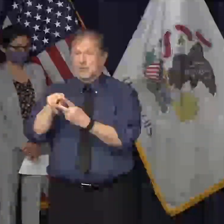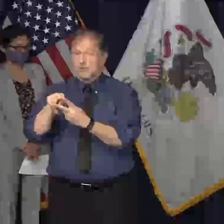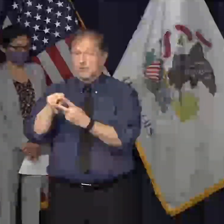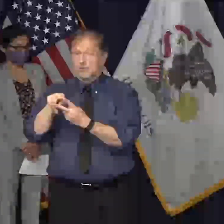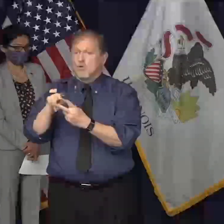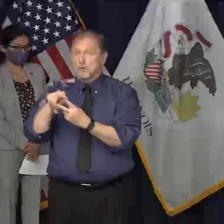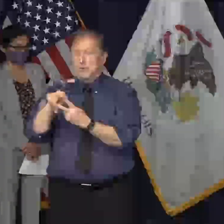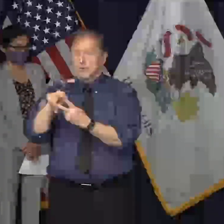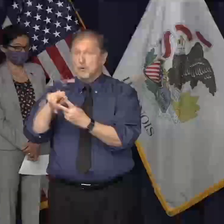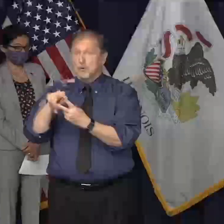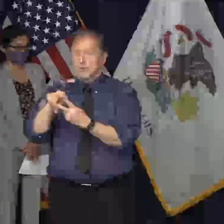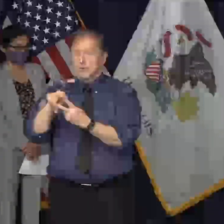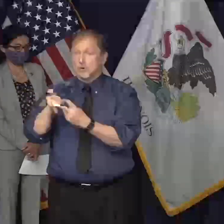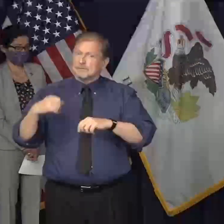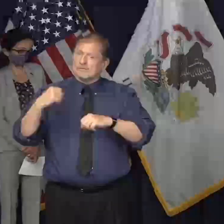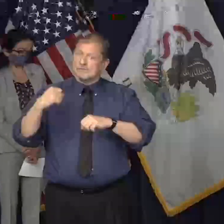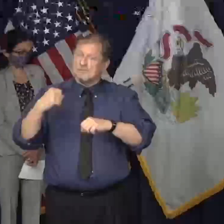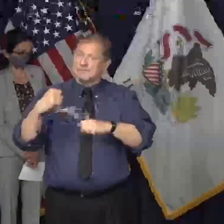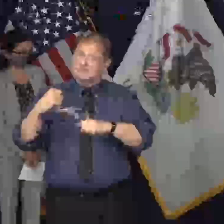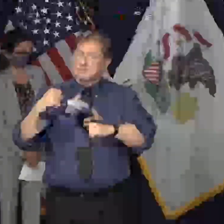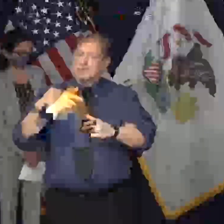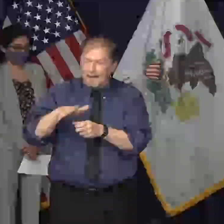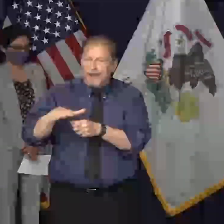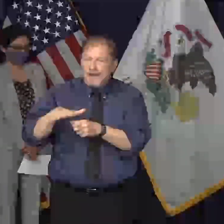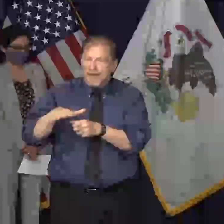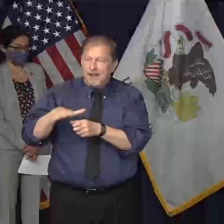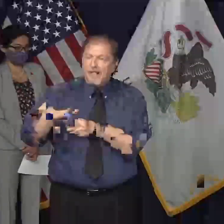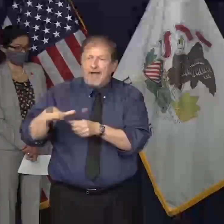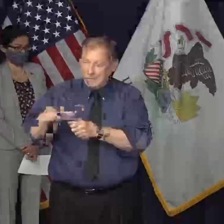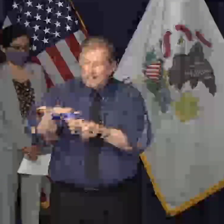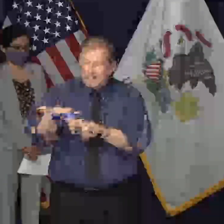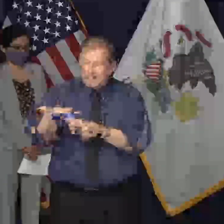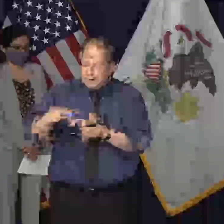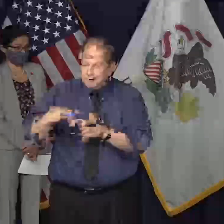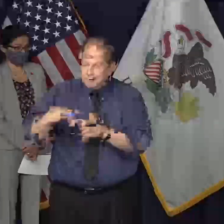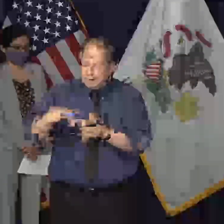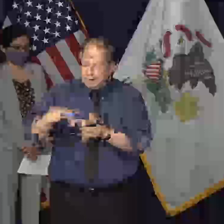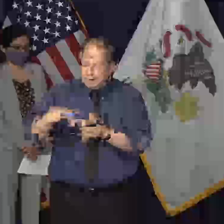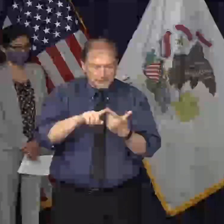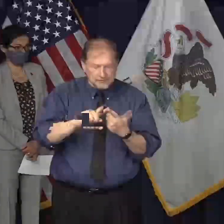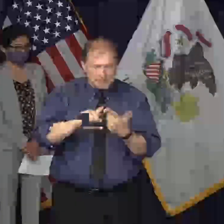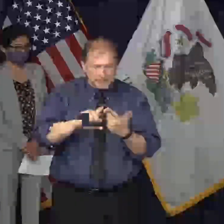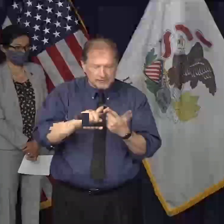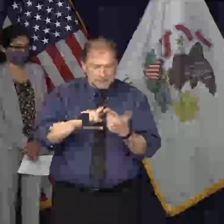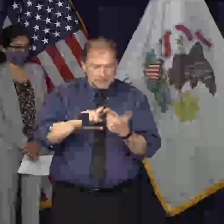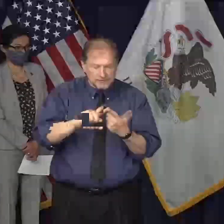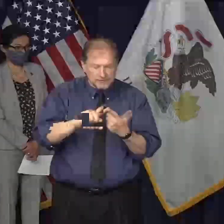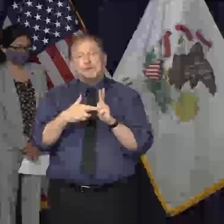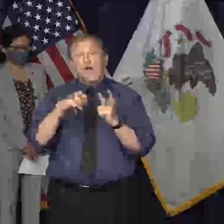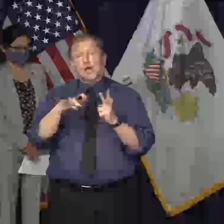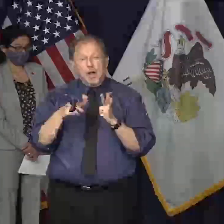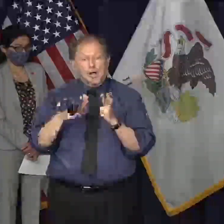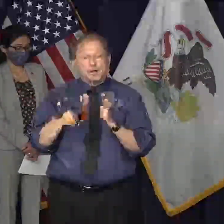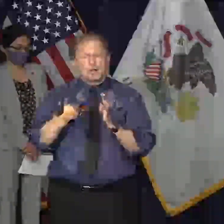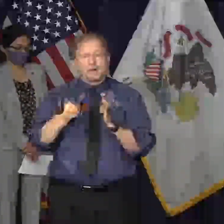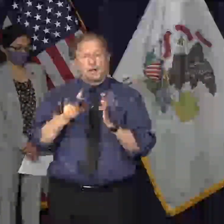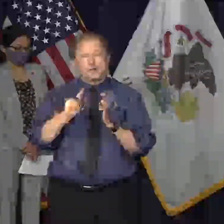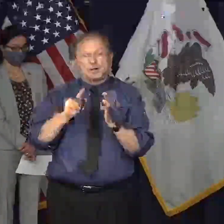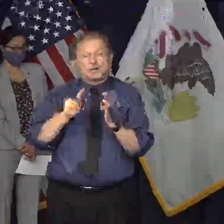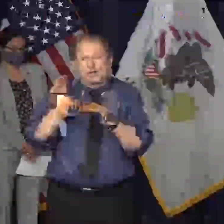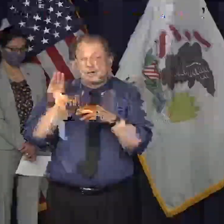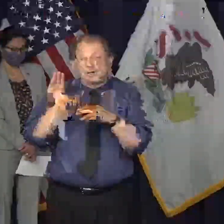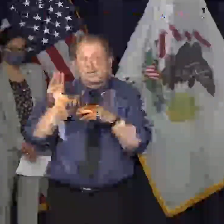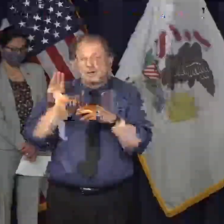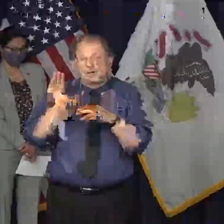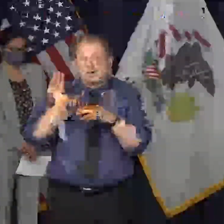in helping with outreach in their districts, Representative Karina Villa on manufacturing issues, Representative Fred Crespo